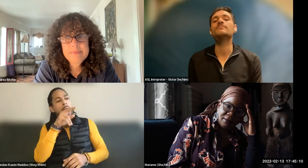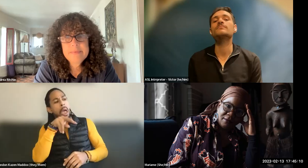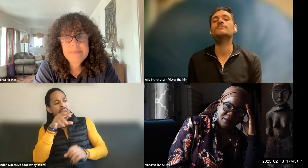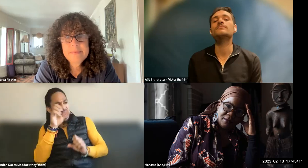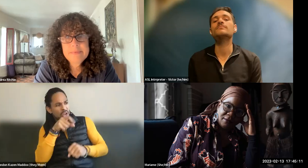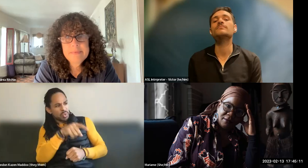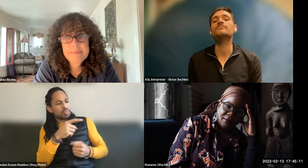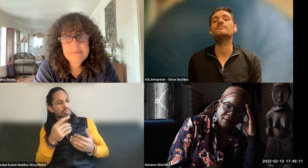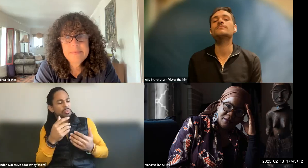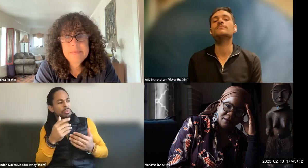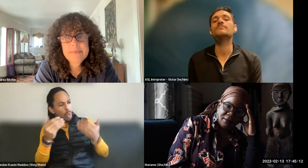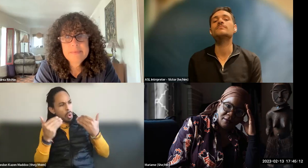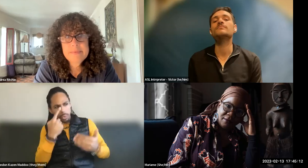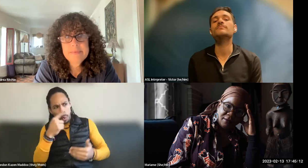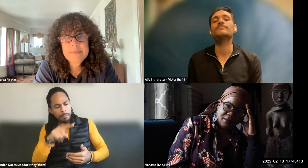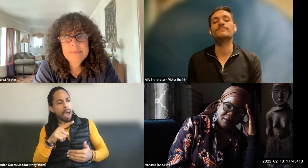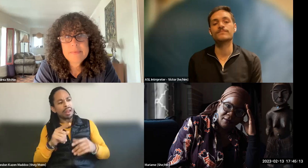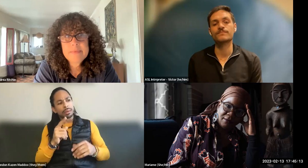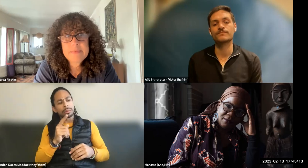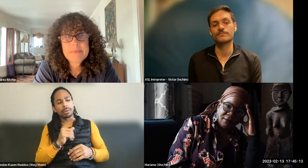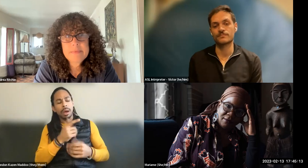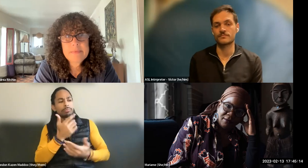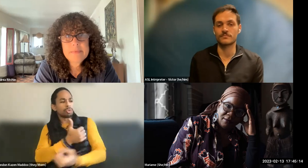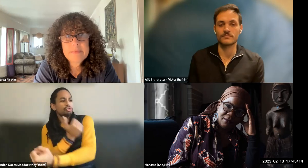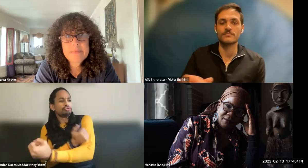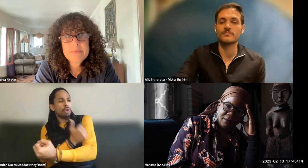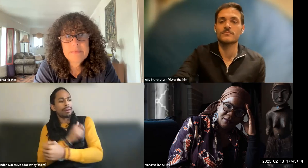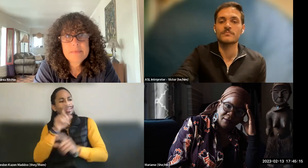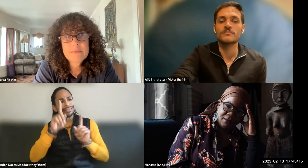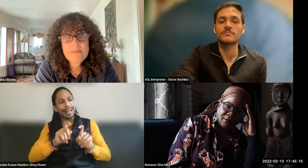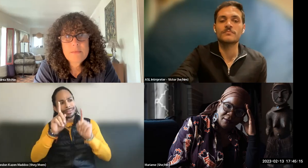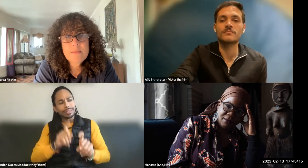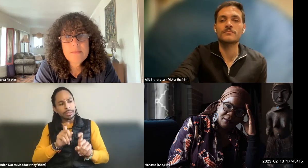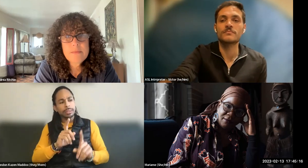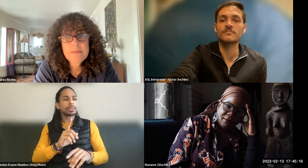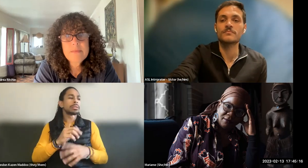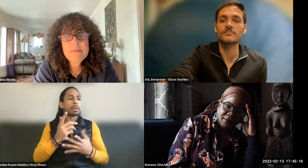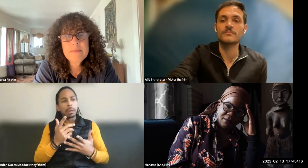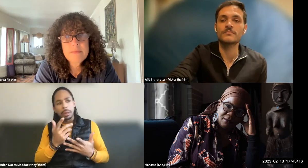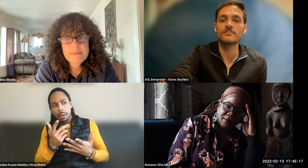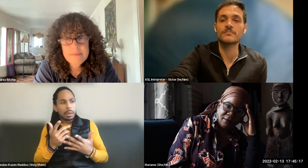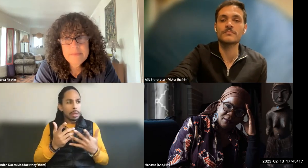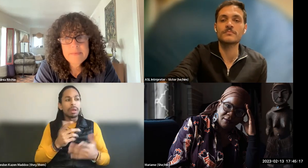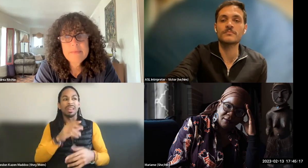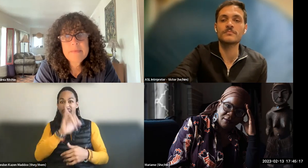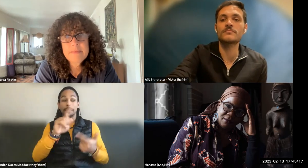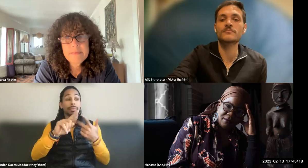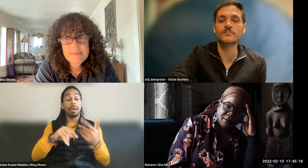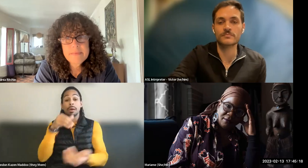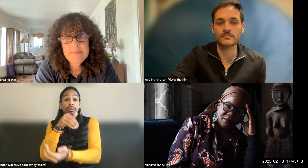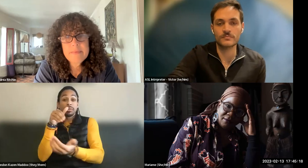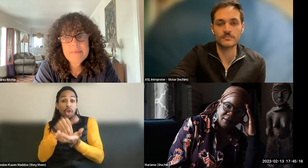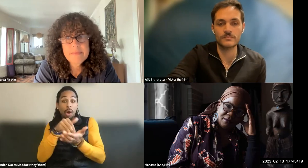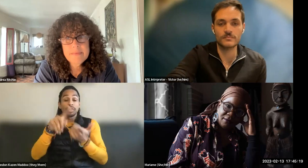form of policing. Thinking about, could we reimagine doctors, social workers, teachers, and others in a quote